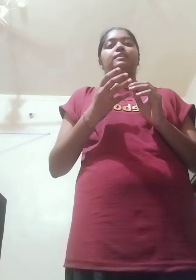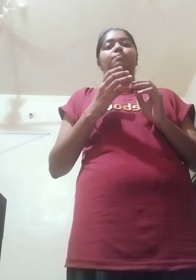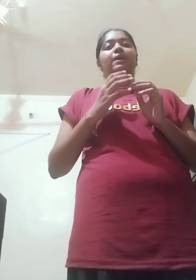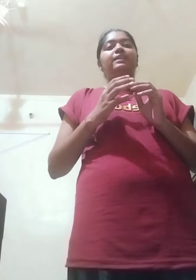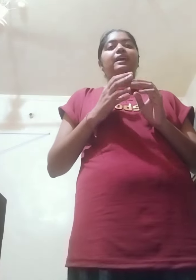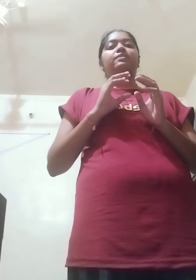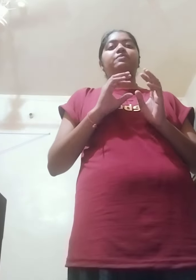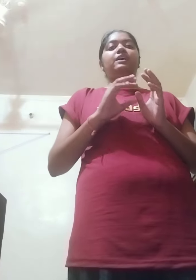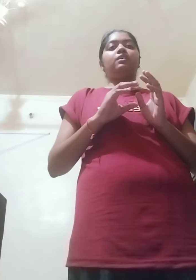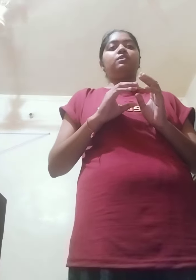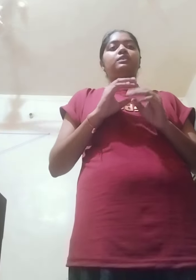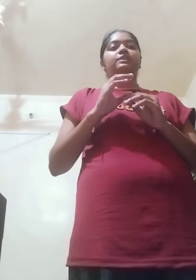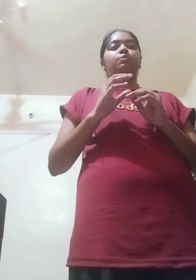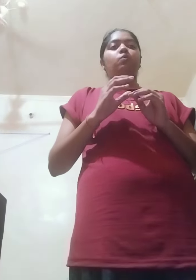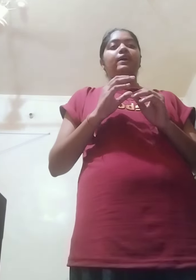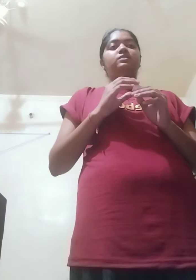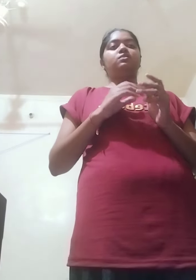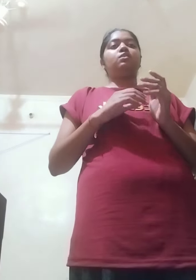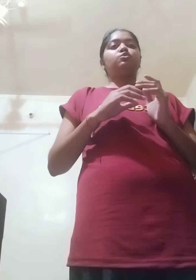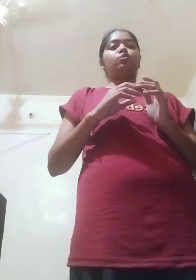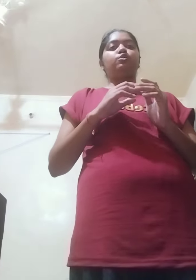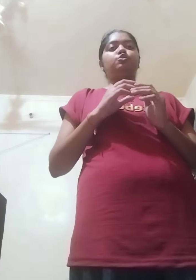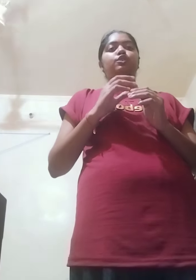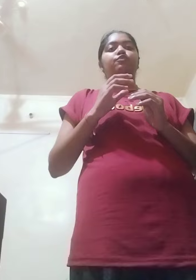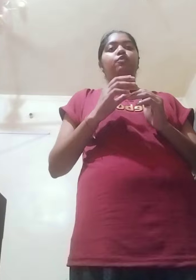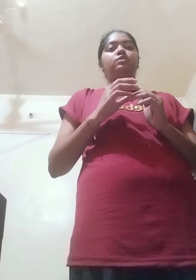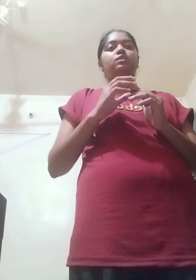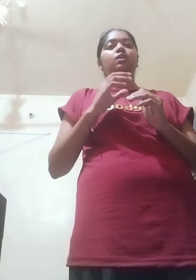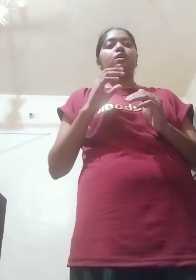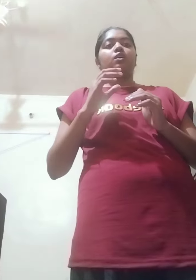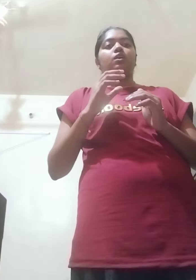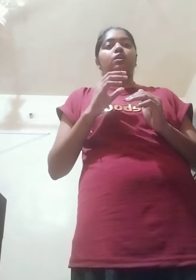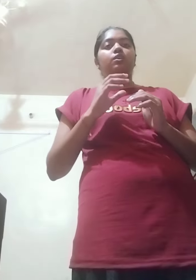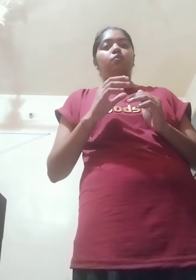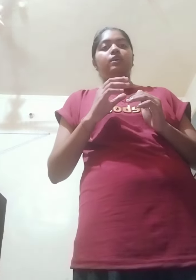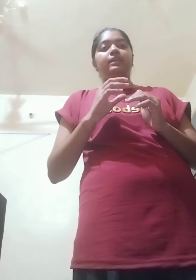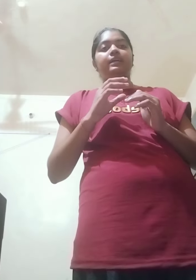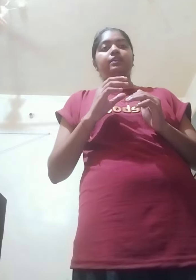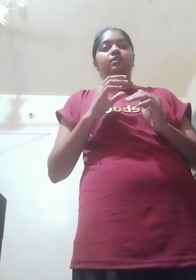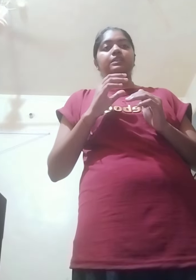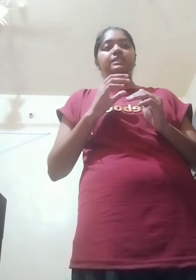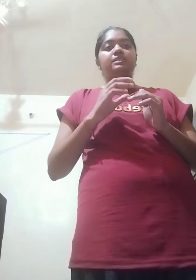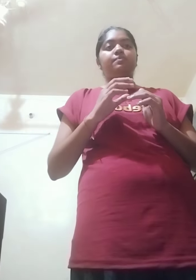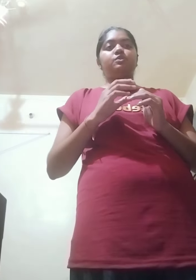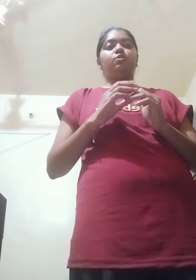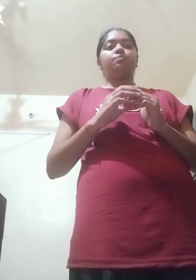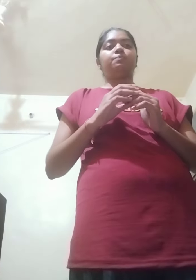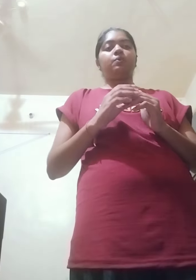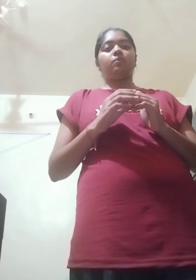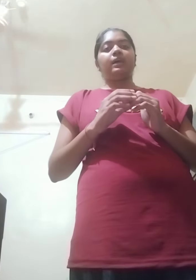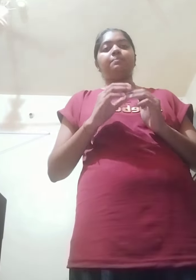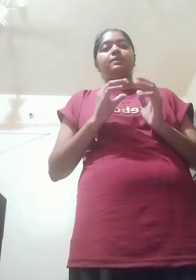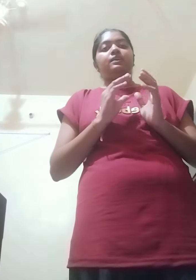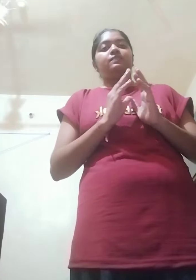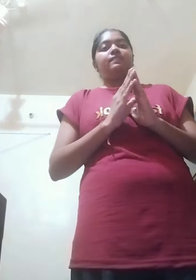By that we it provides the solution for the unwanted disruption of the program, that is